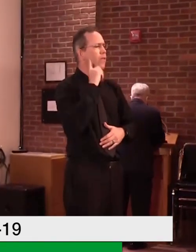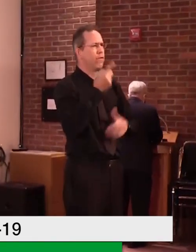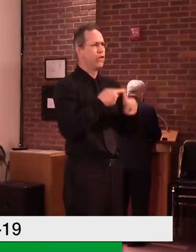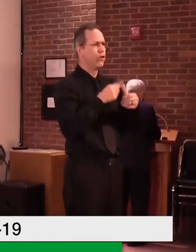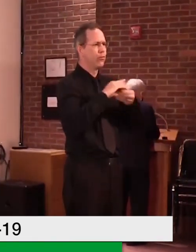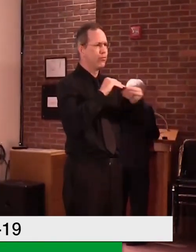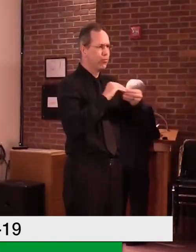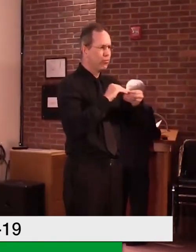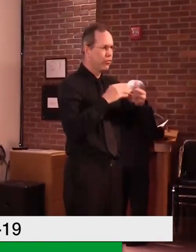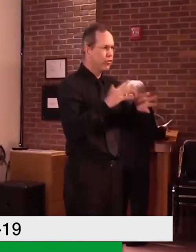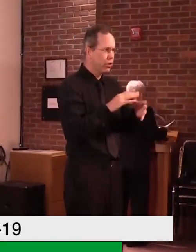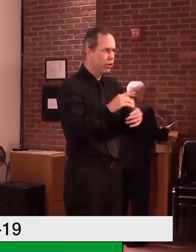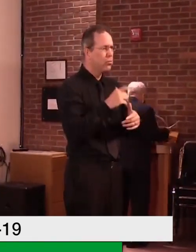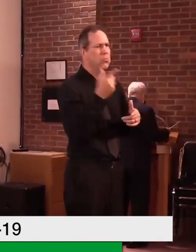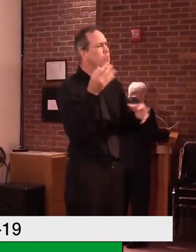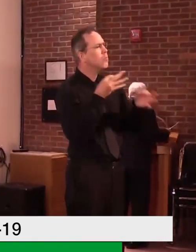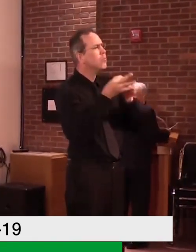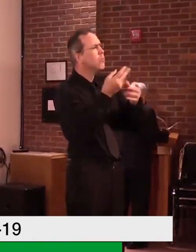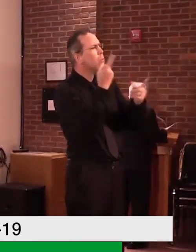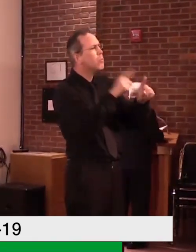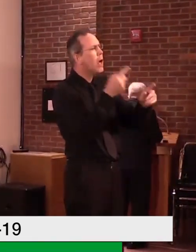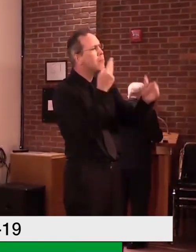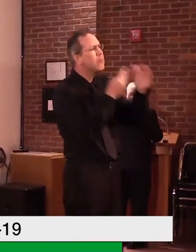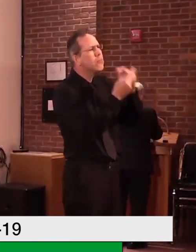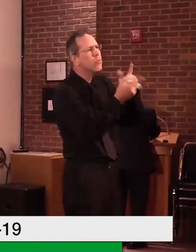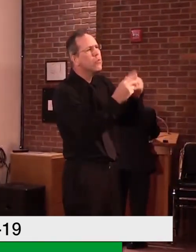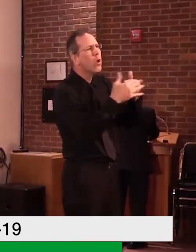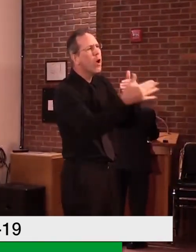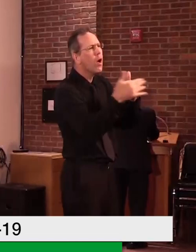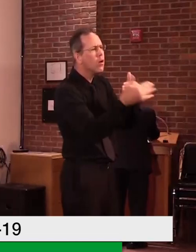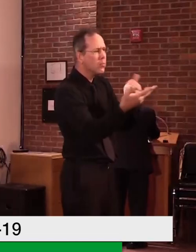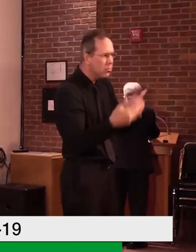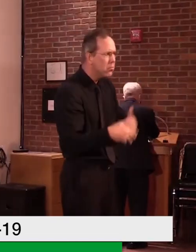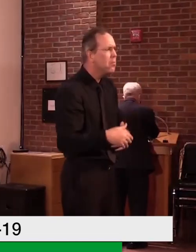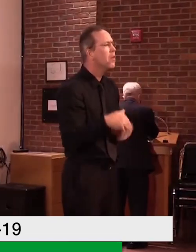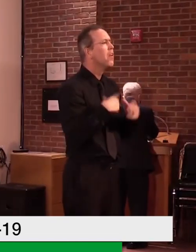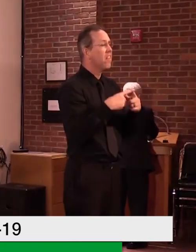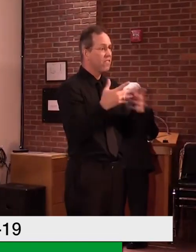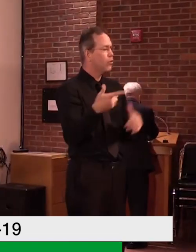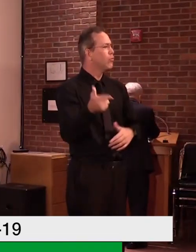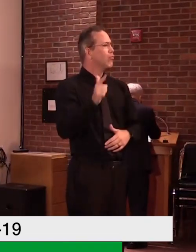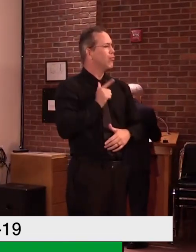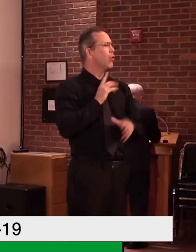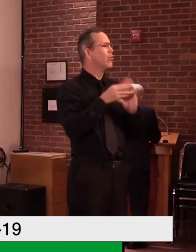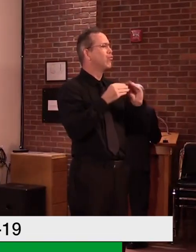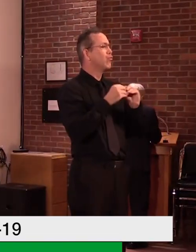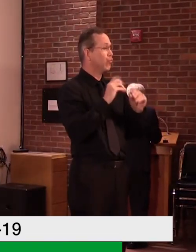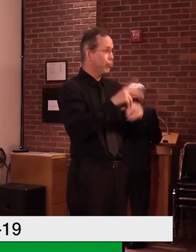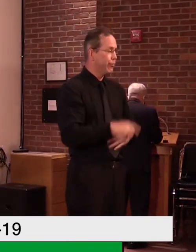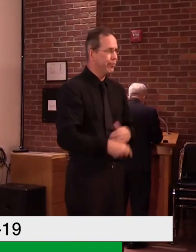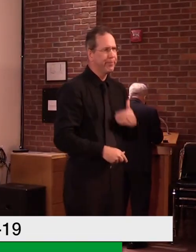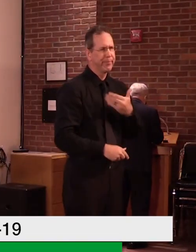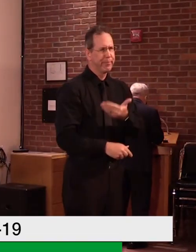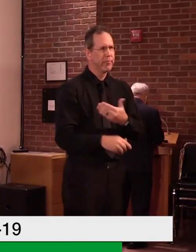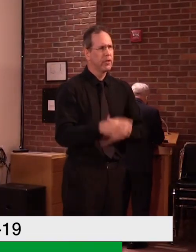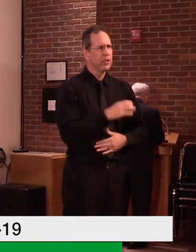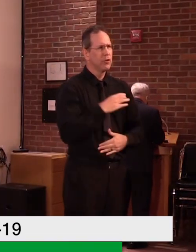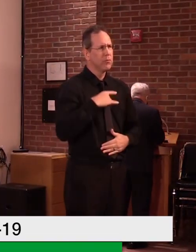modeling, and then we'll go to other remarks after that. Mr. Pichek.